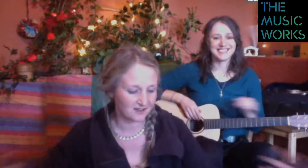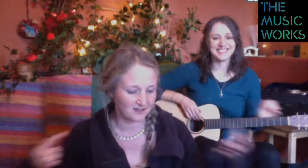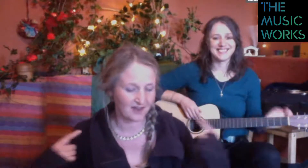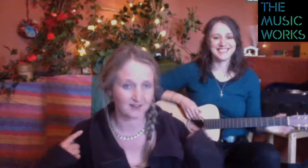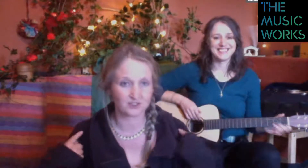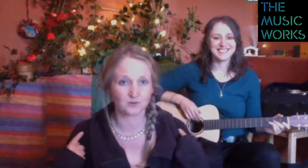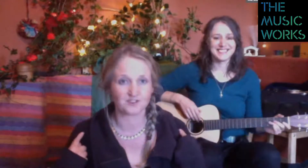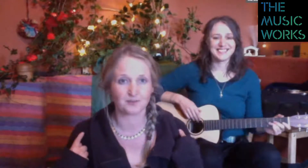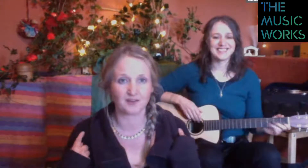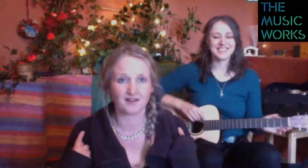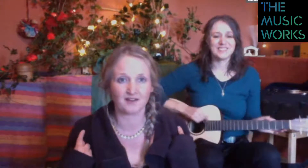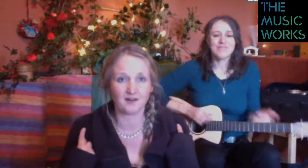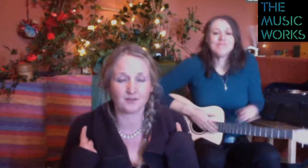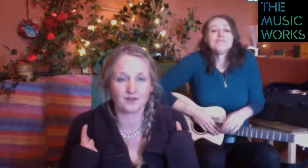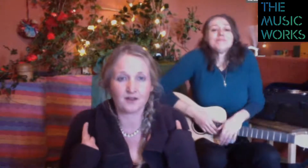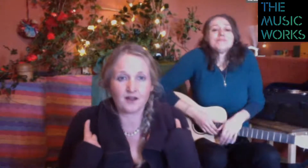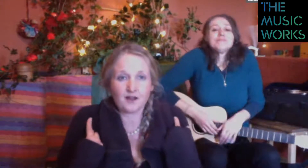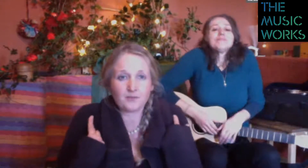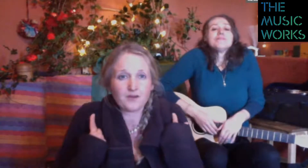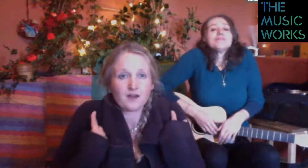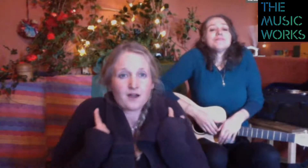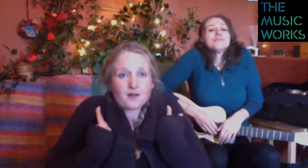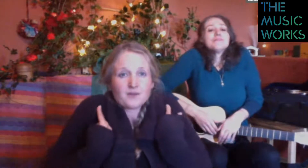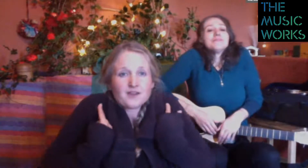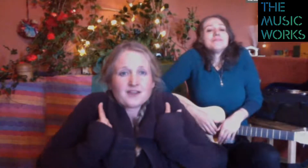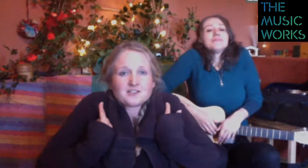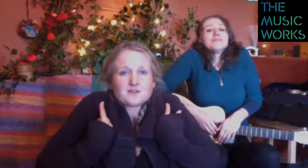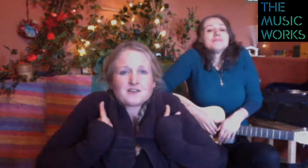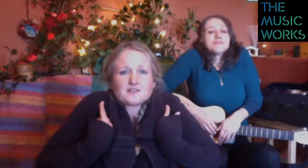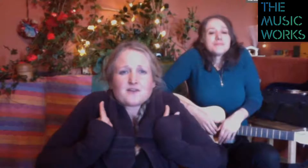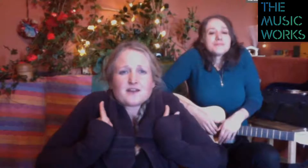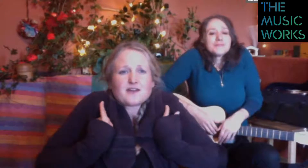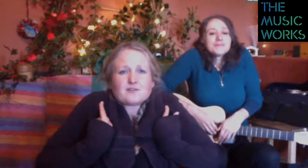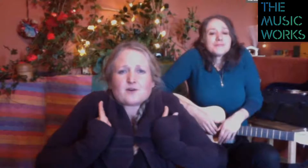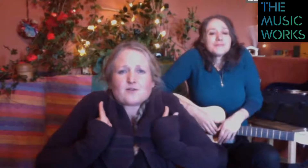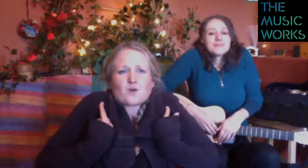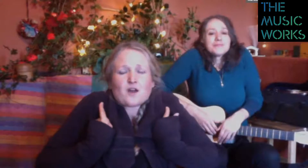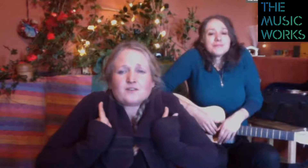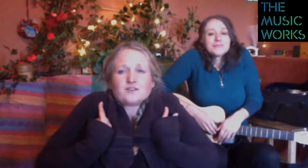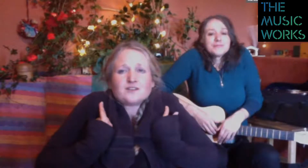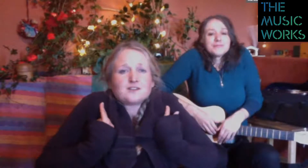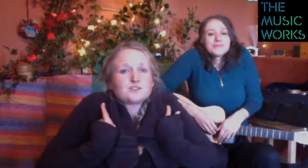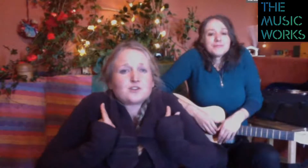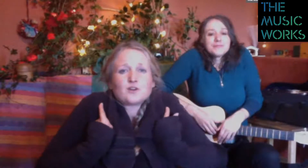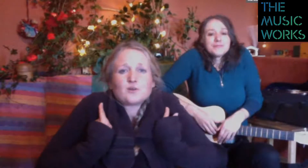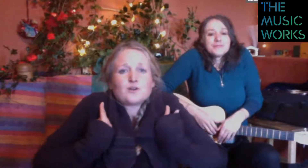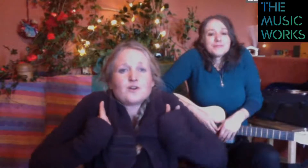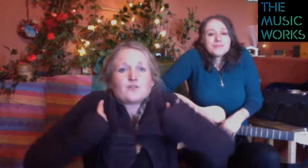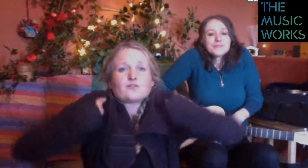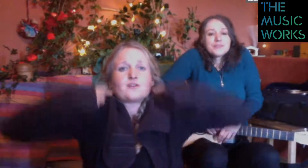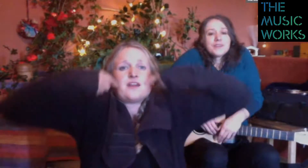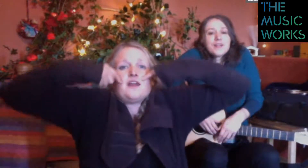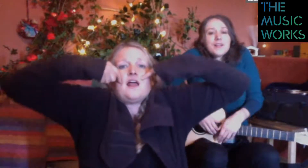Okay, shoulders up again. Up, up, up. Into your ears. Are you ready, everyone? One, two,